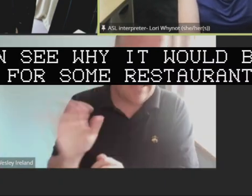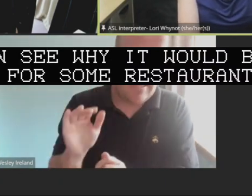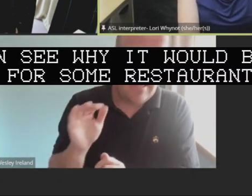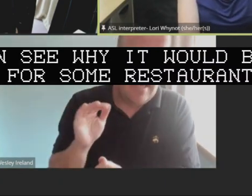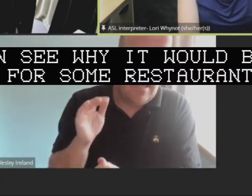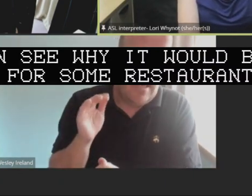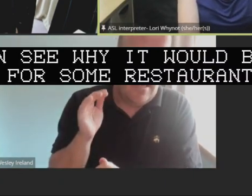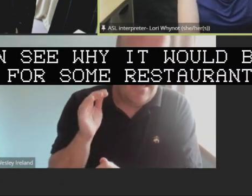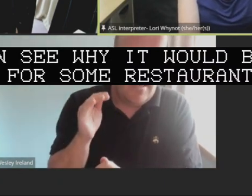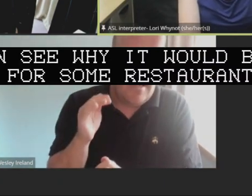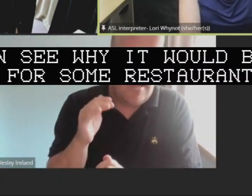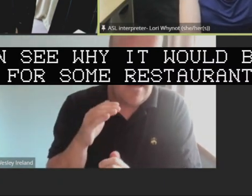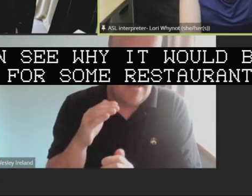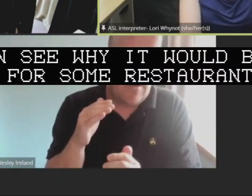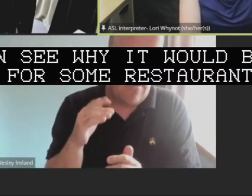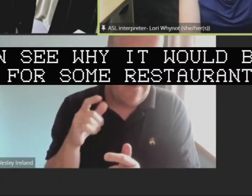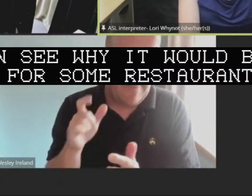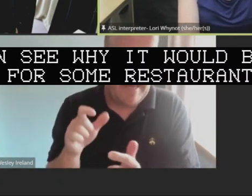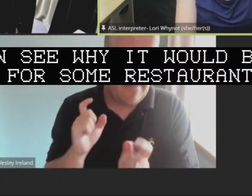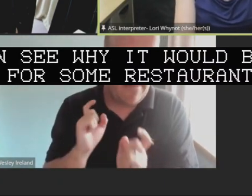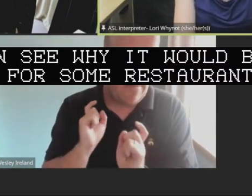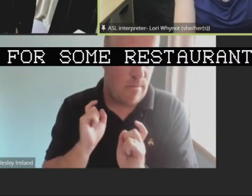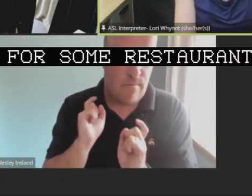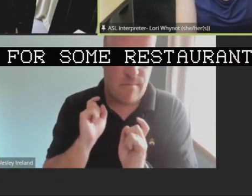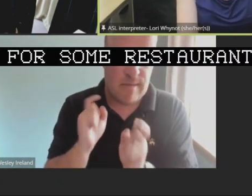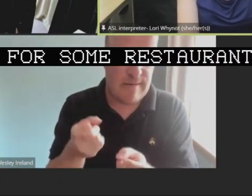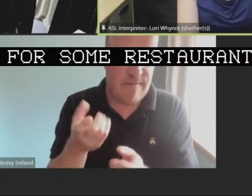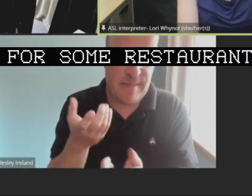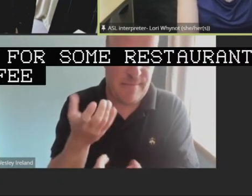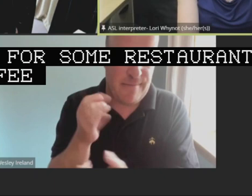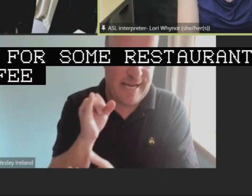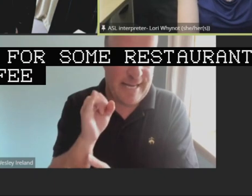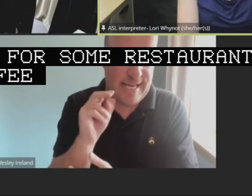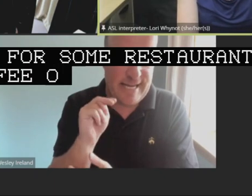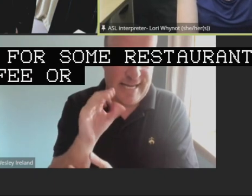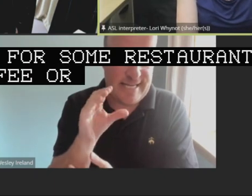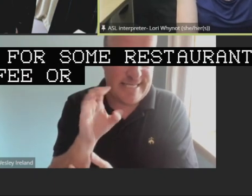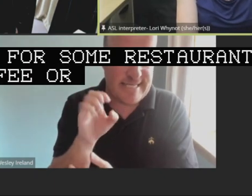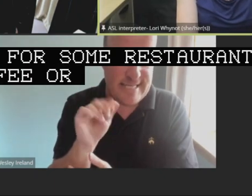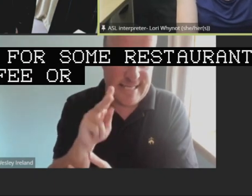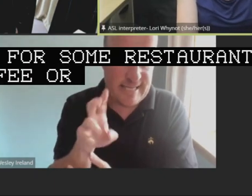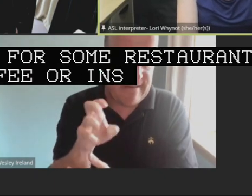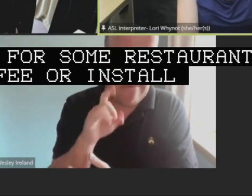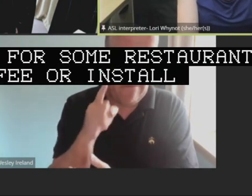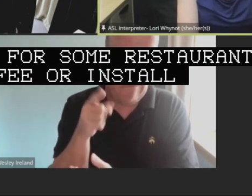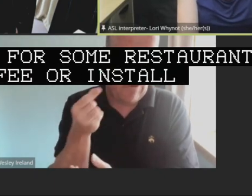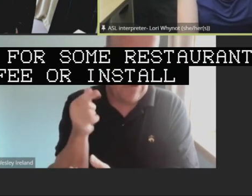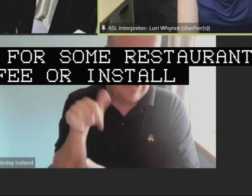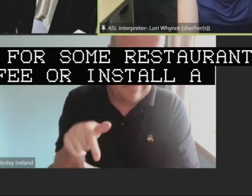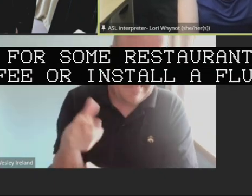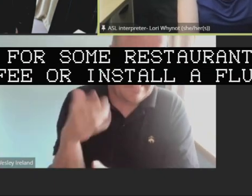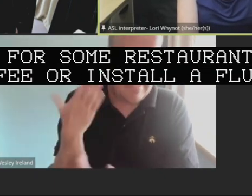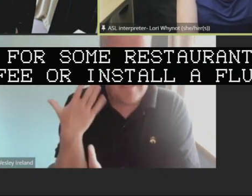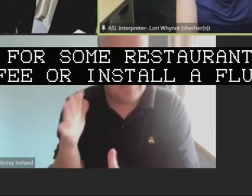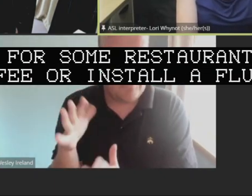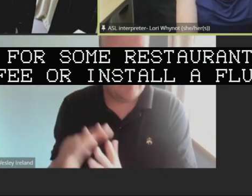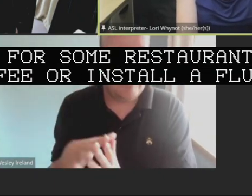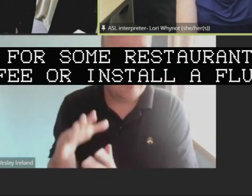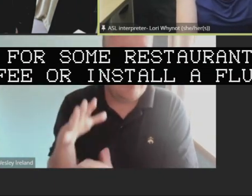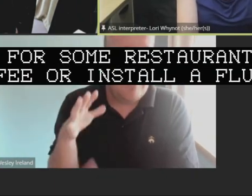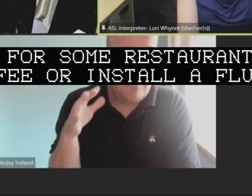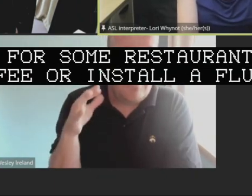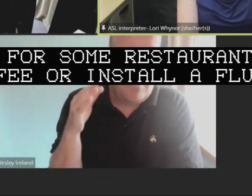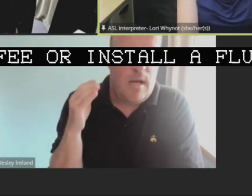The city of Boston, I guess I'll have to figure that out, on what they're gonna do, maybe give them some sort of an incentive